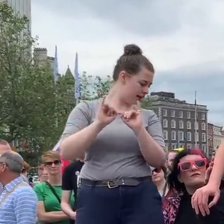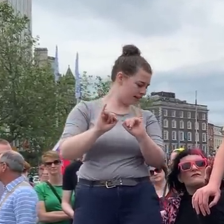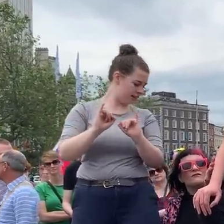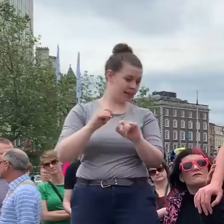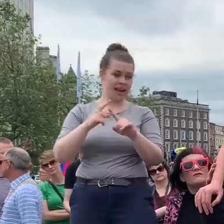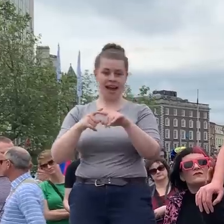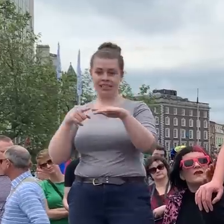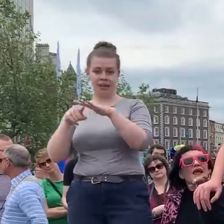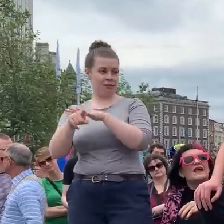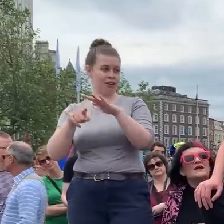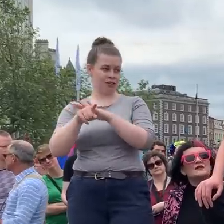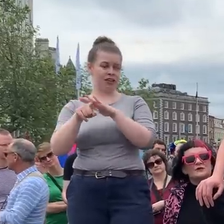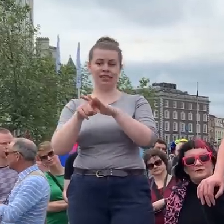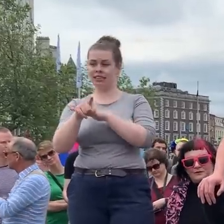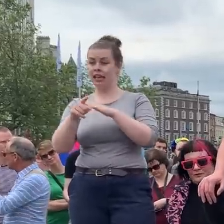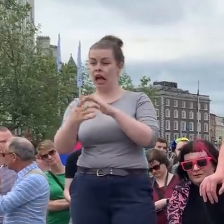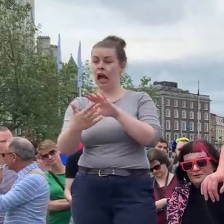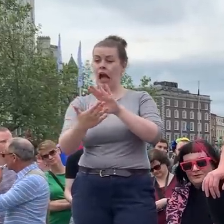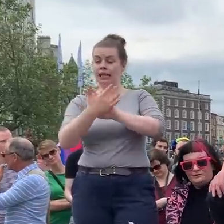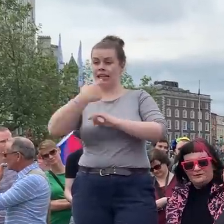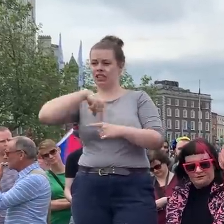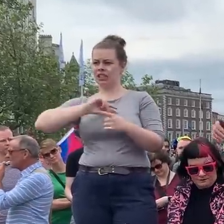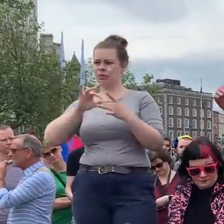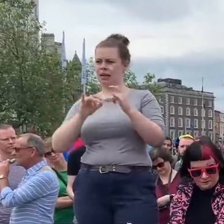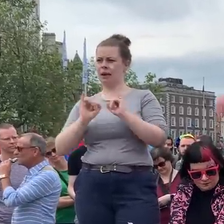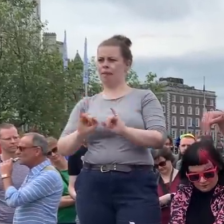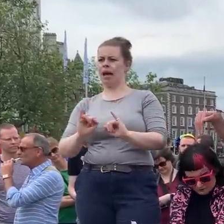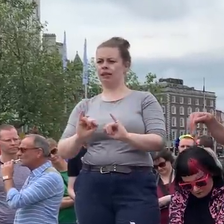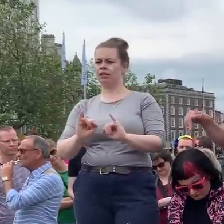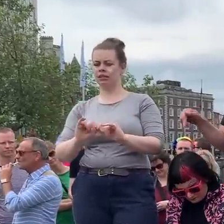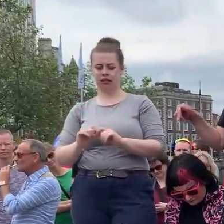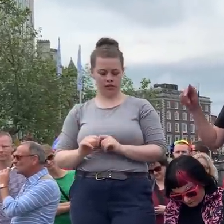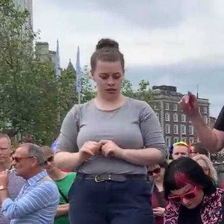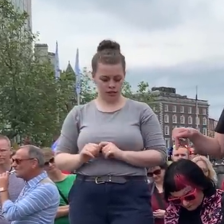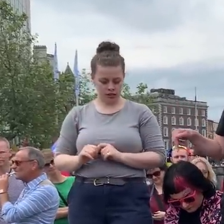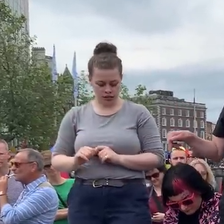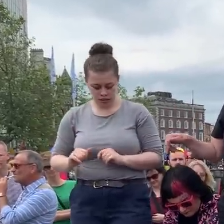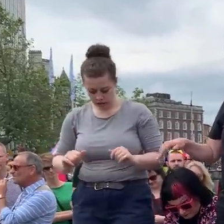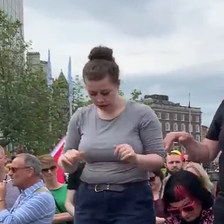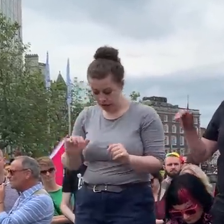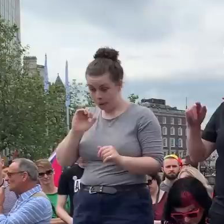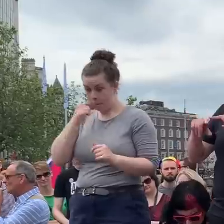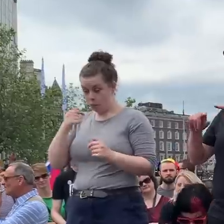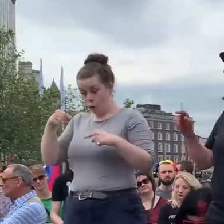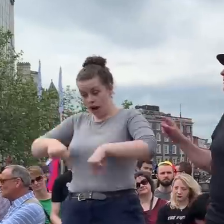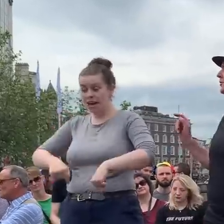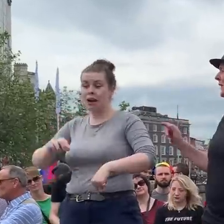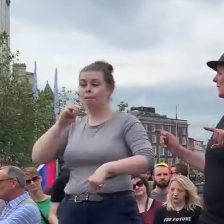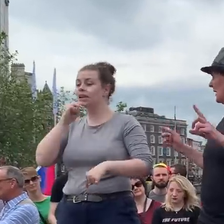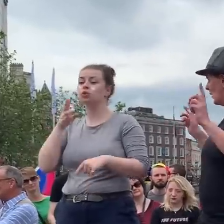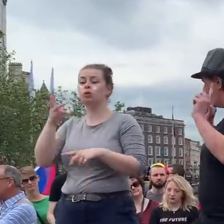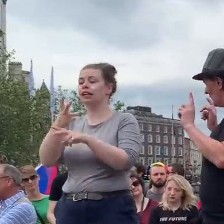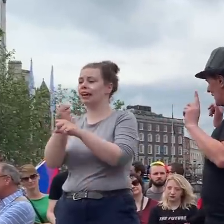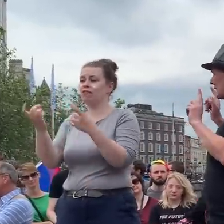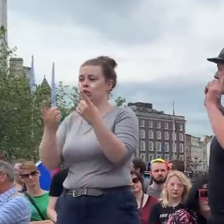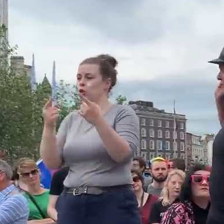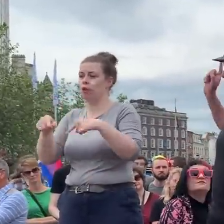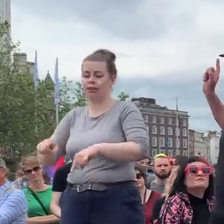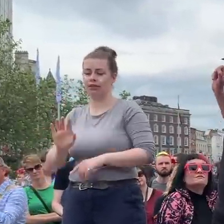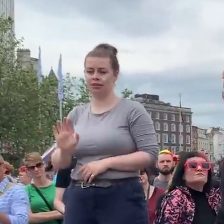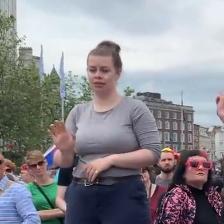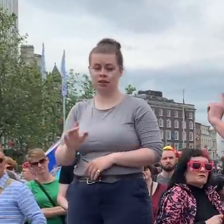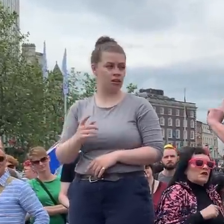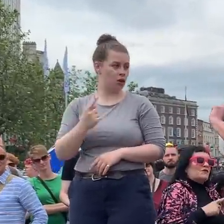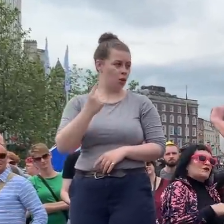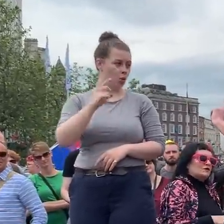of migrants against us. And part of what we're doing by being here today is saying you'd never do that. One thing, there was